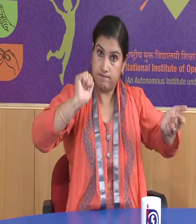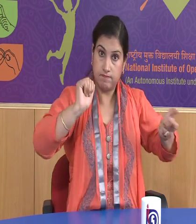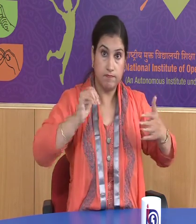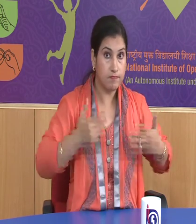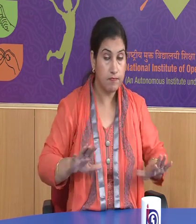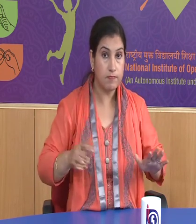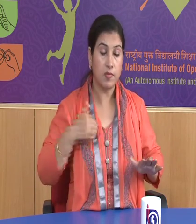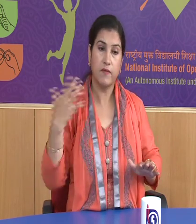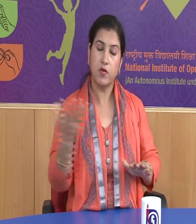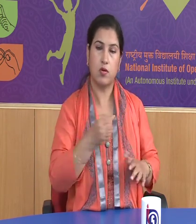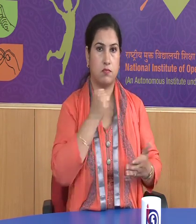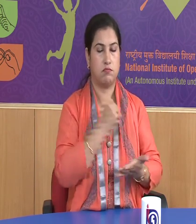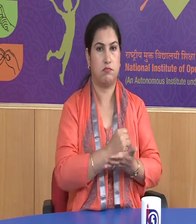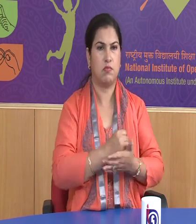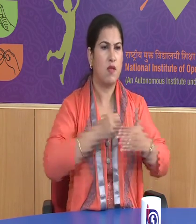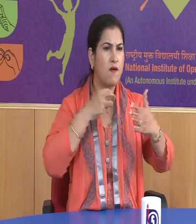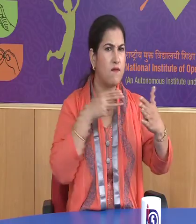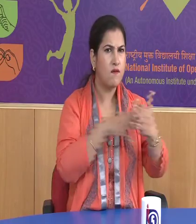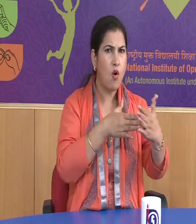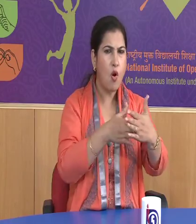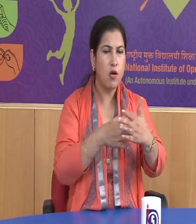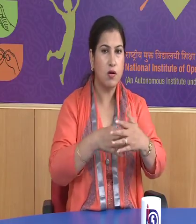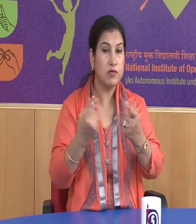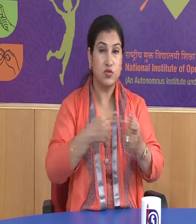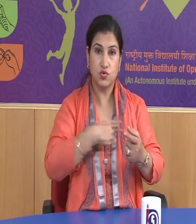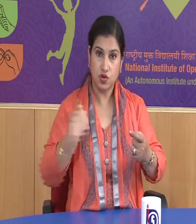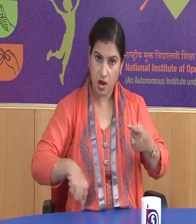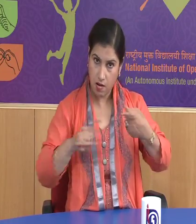we had to fight wars with China and Pakistan.